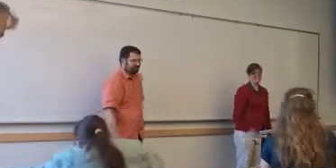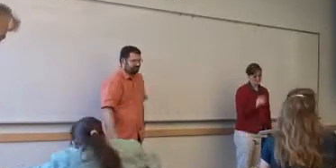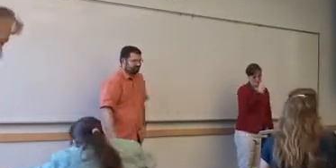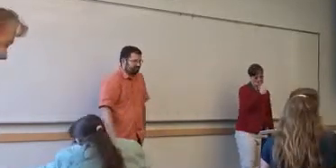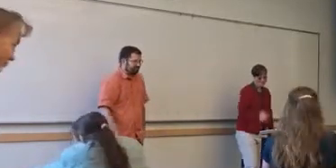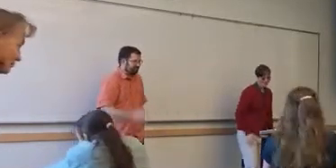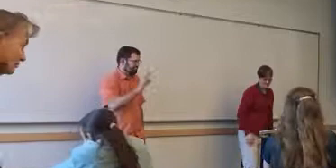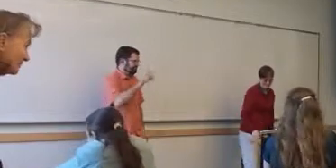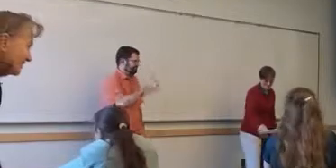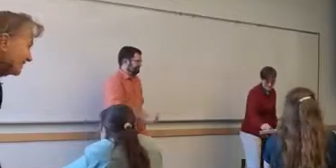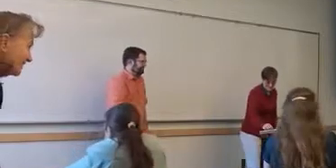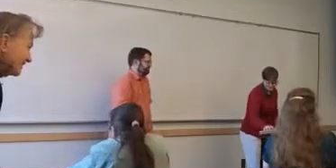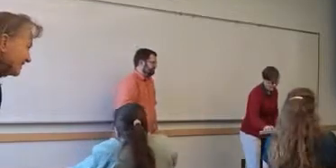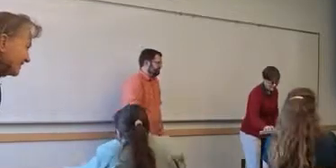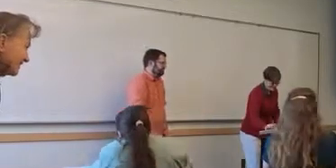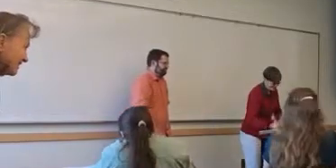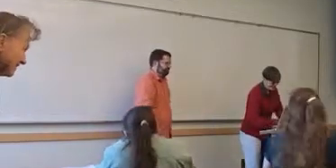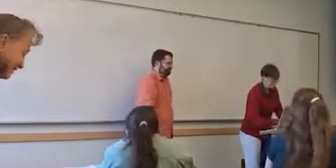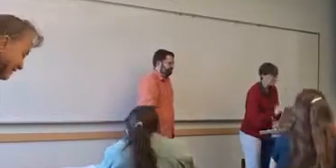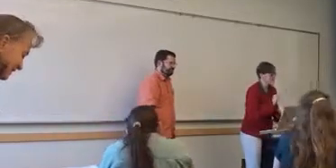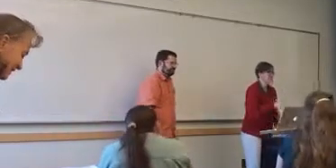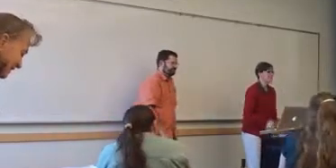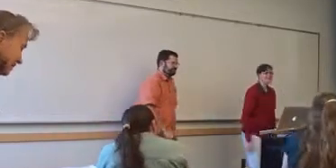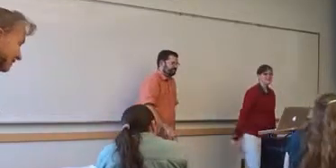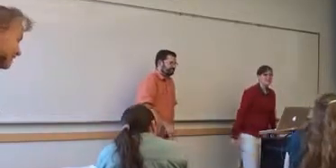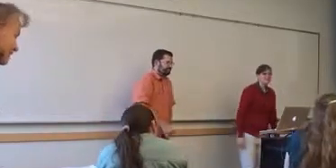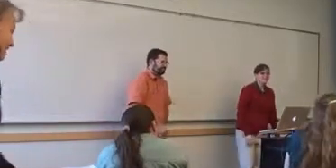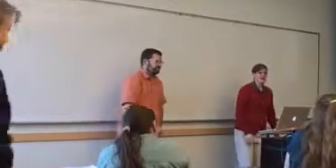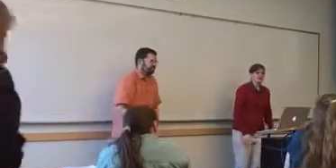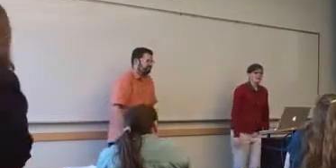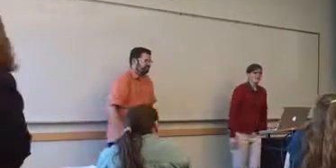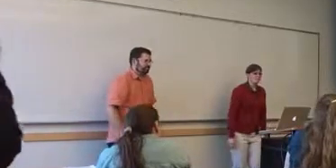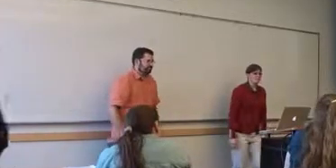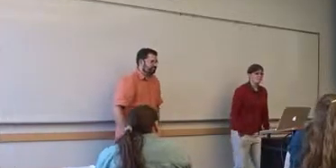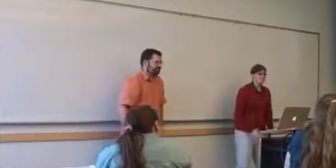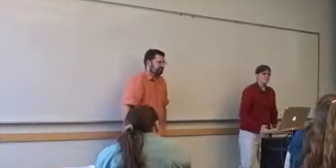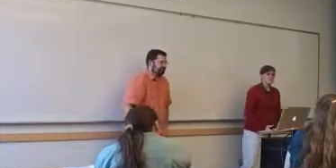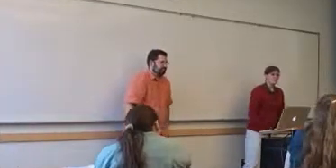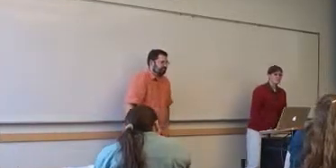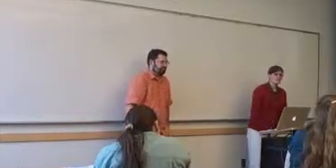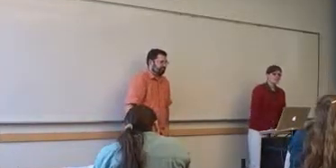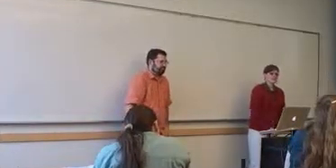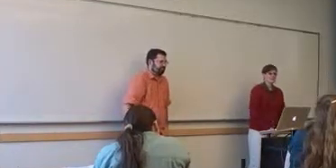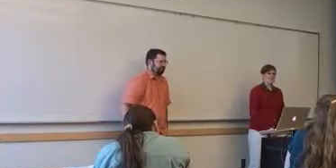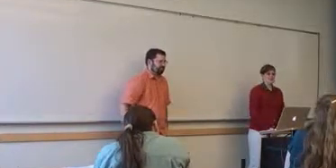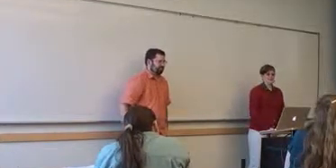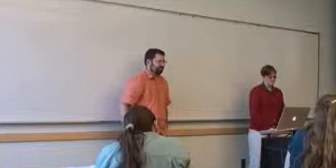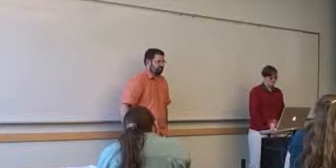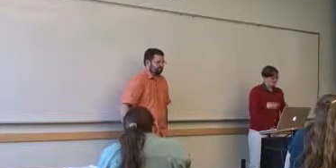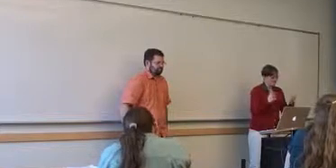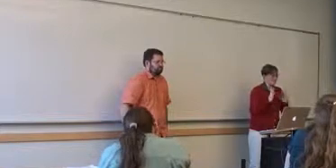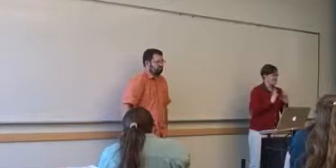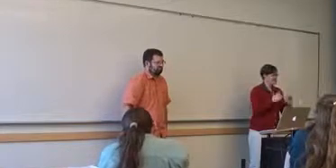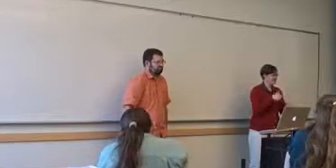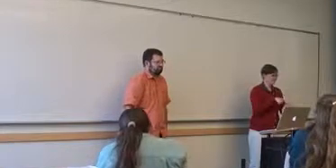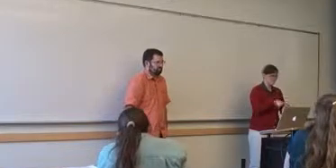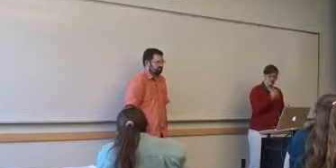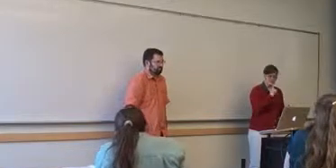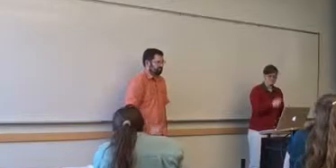Yeah, and I'm sure if anyone has questions, both Duane and Jodi work here, and I'm sure they'd probably be happy. I'm volunteering if you don't mind